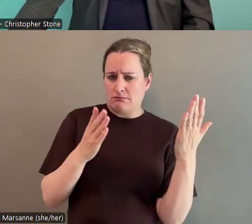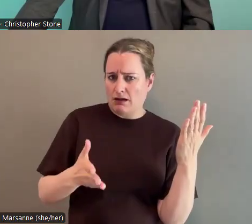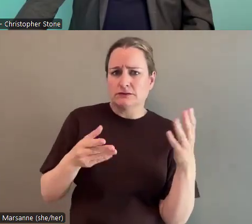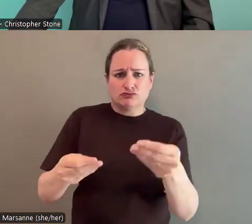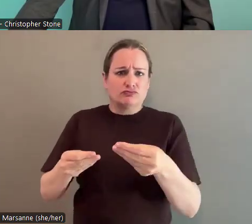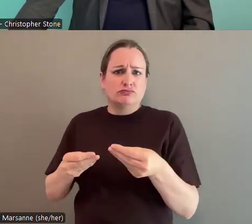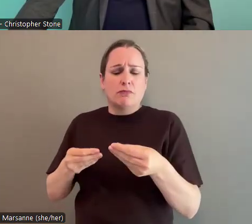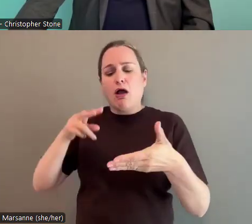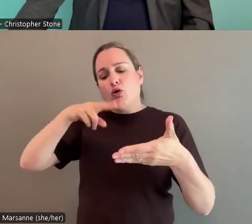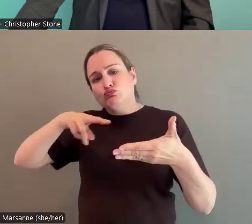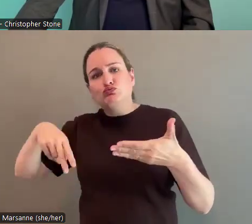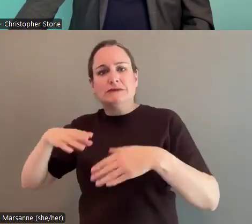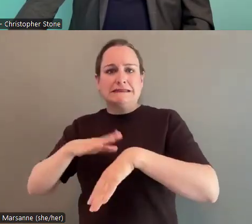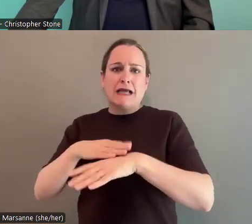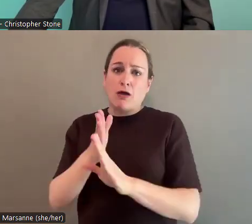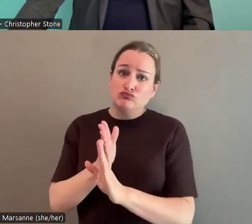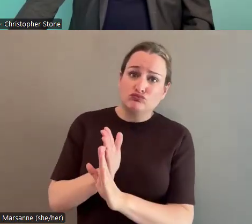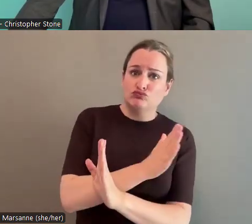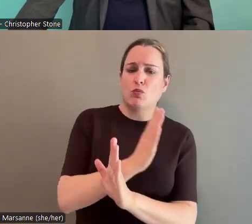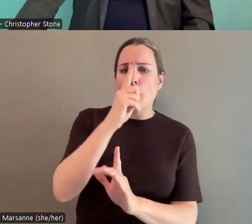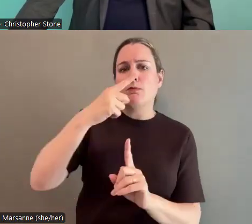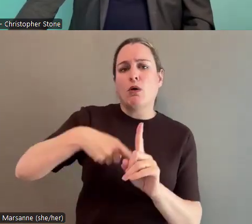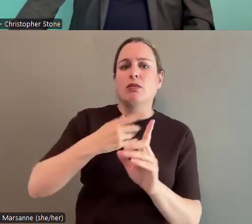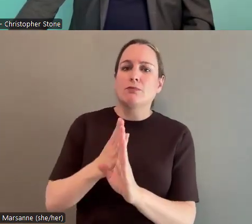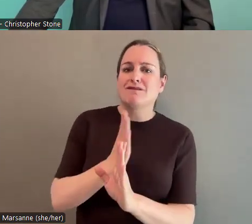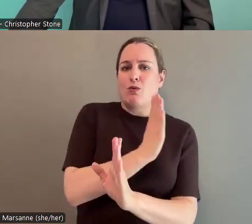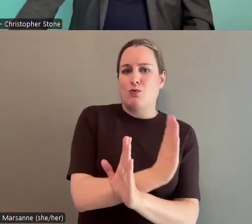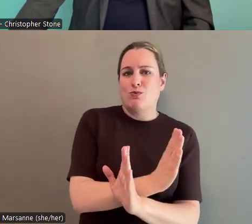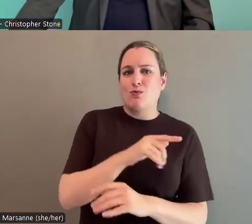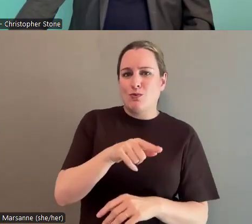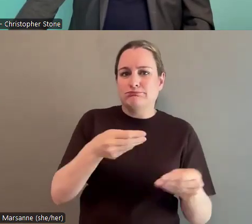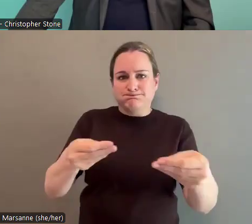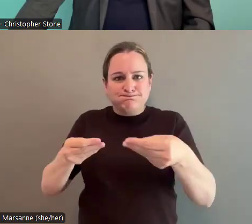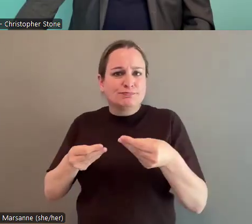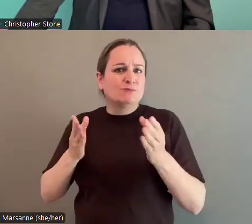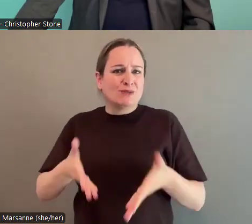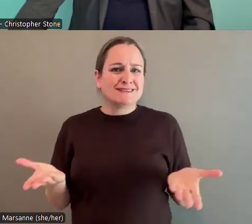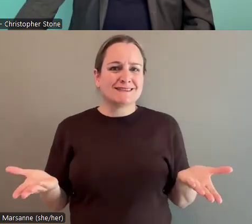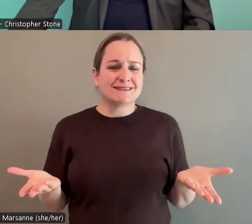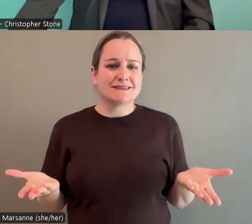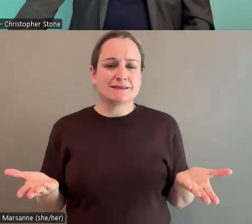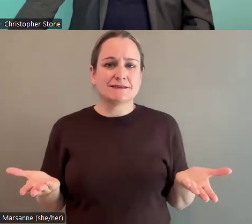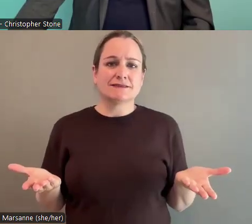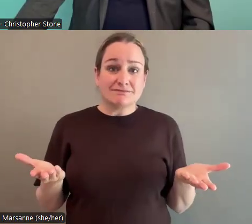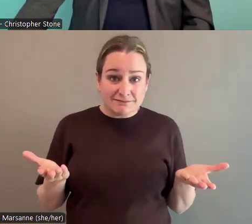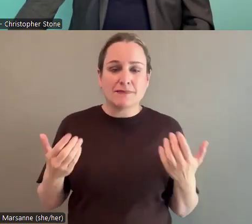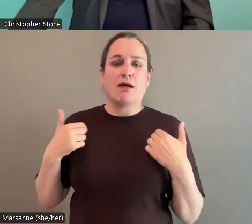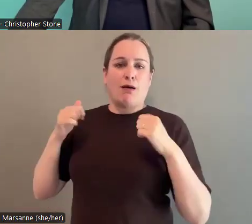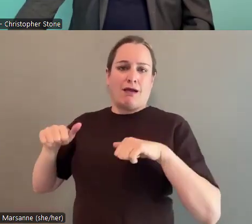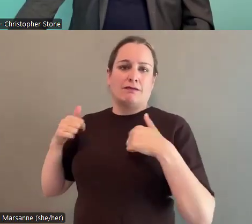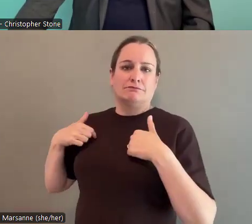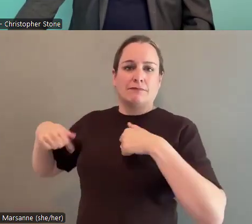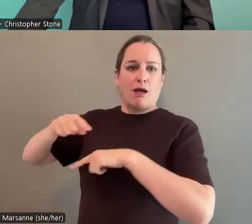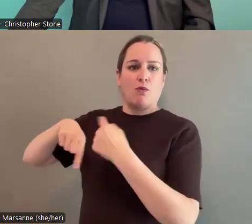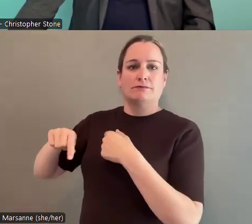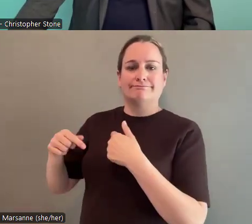at least with a month in advance. and then we can share with our members